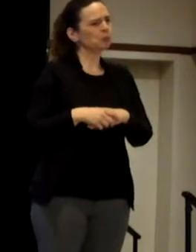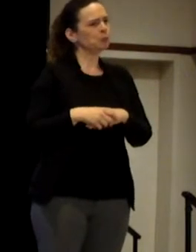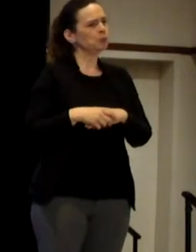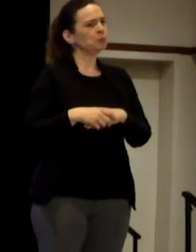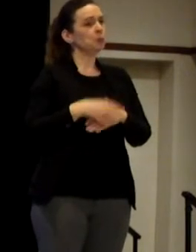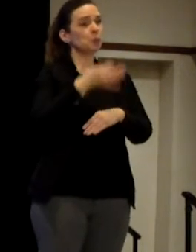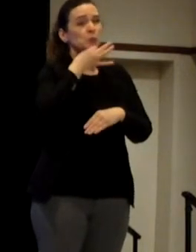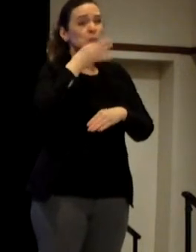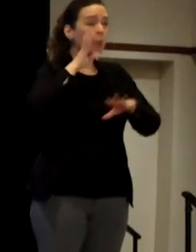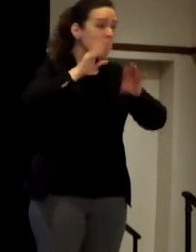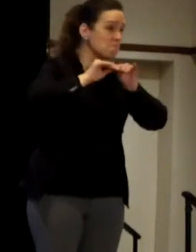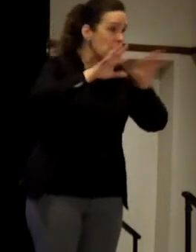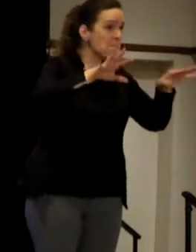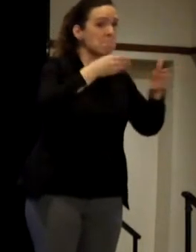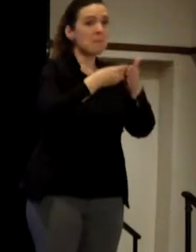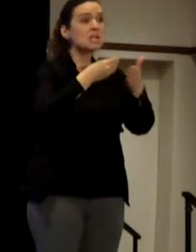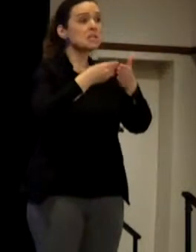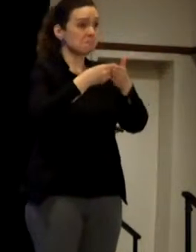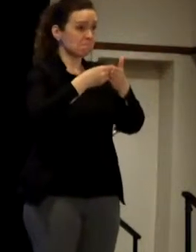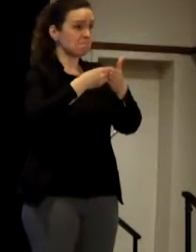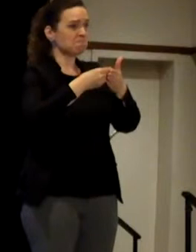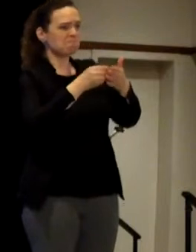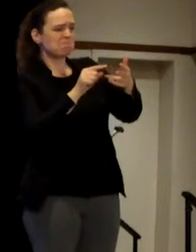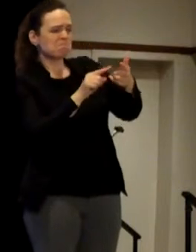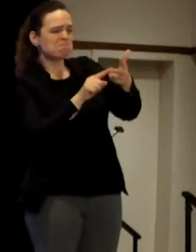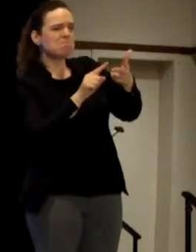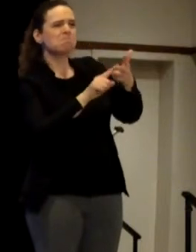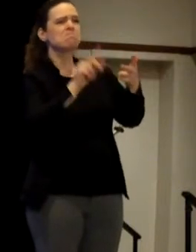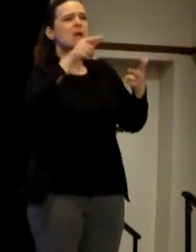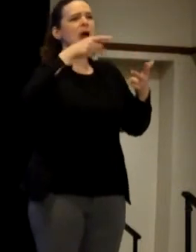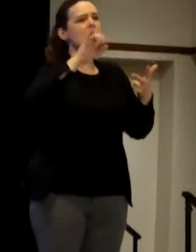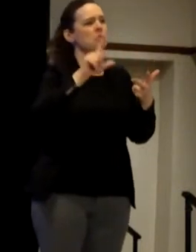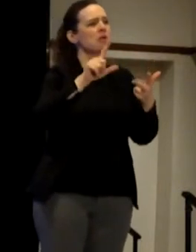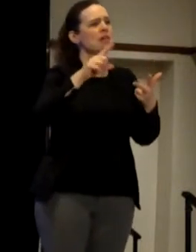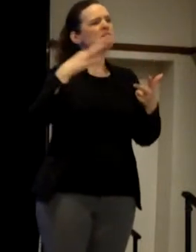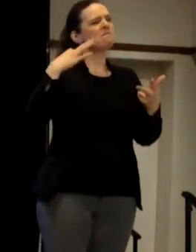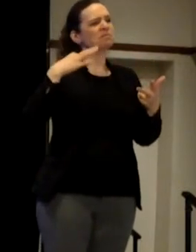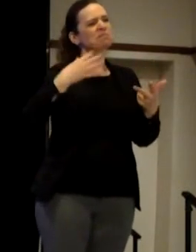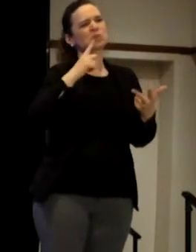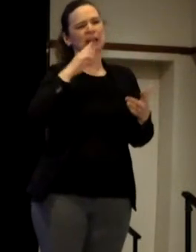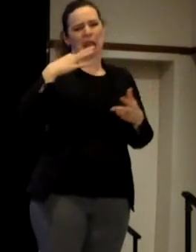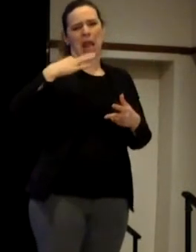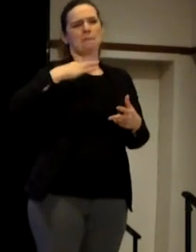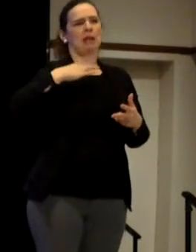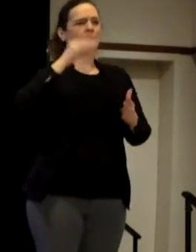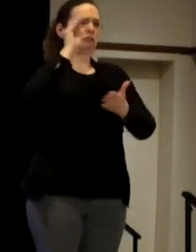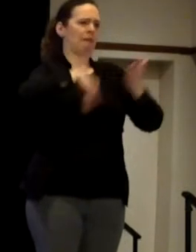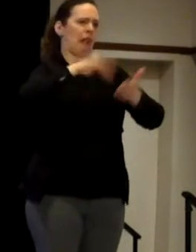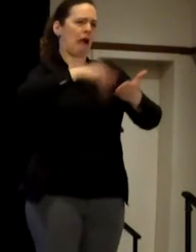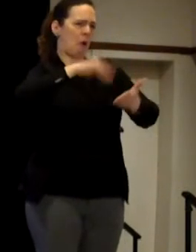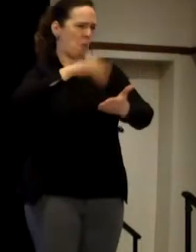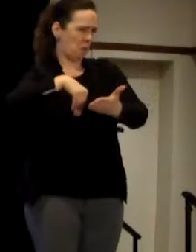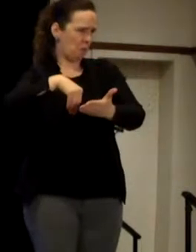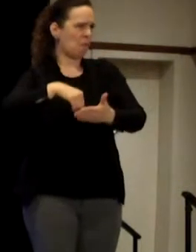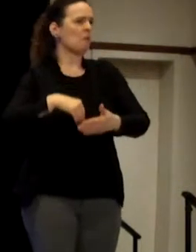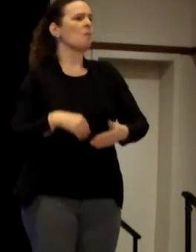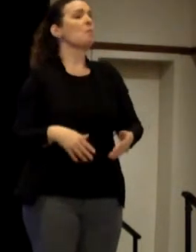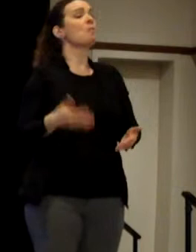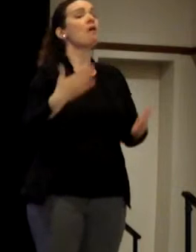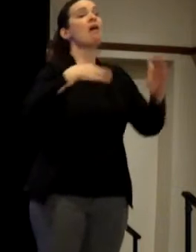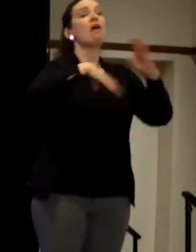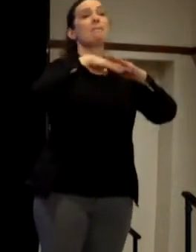April, but essentially a couple generic bullets. There will be up to $5,000